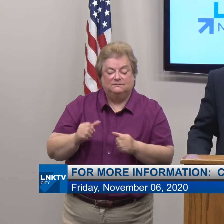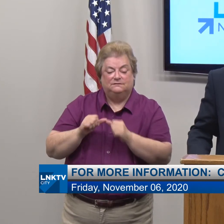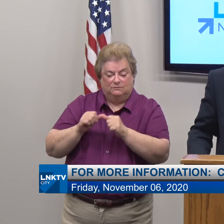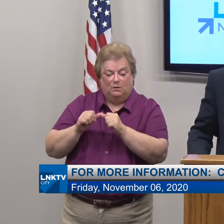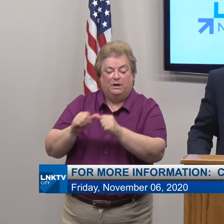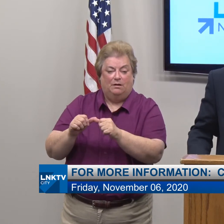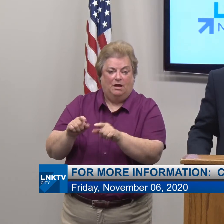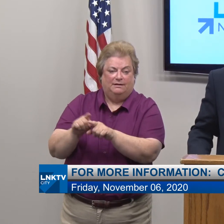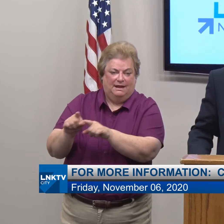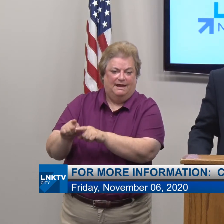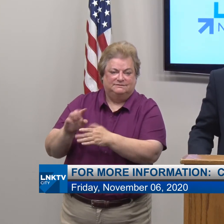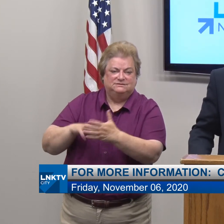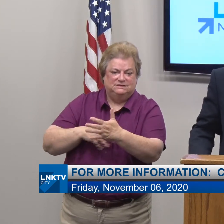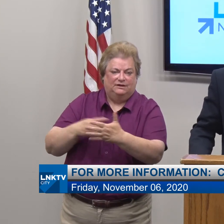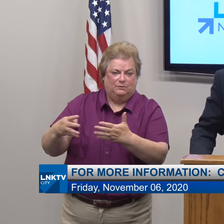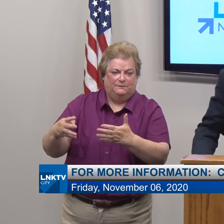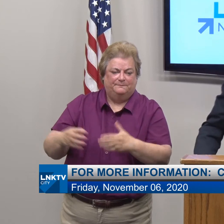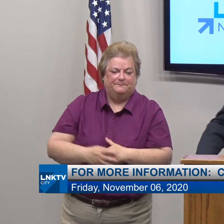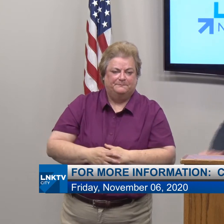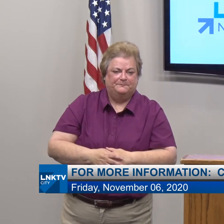as scheduled.